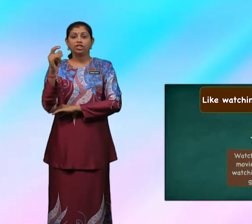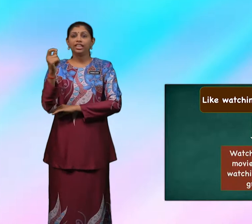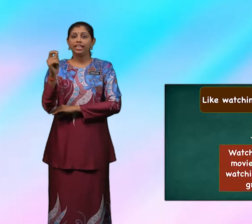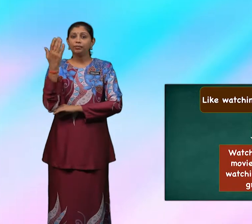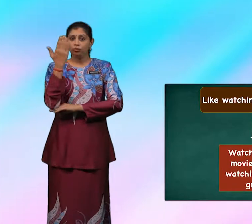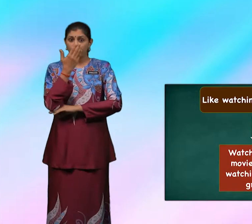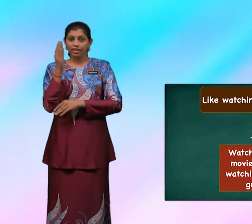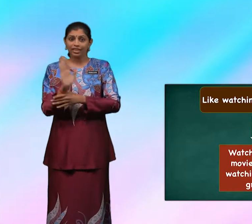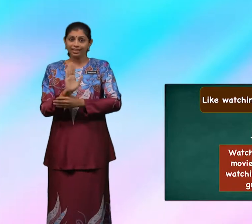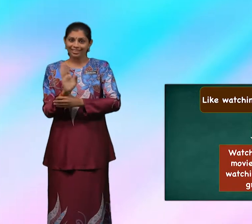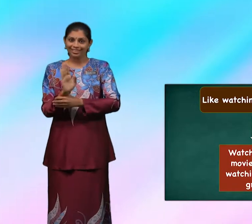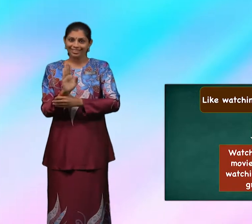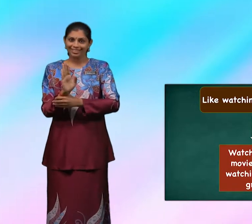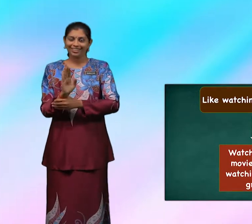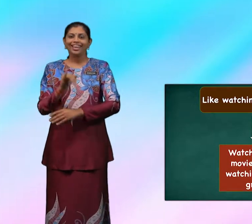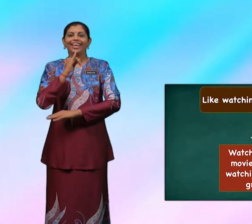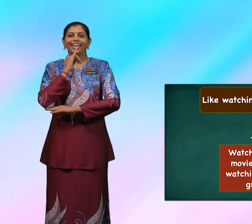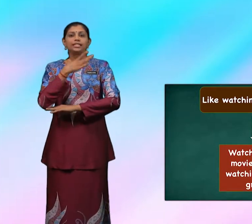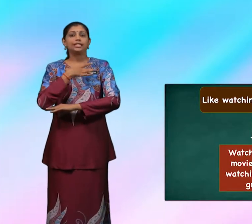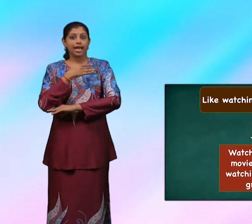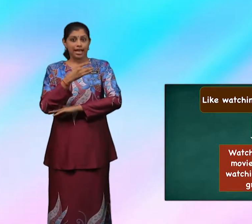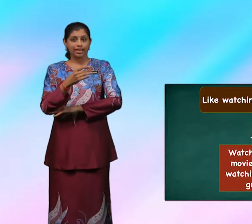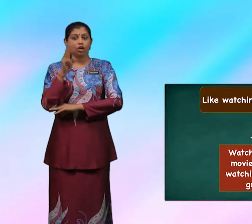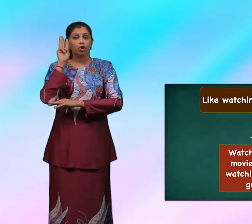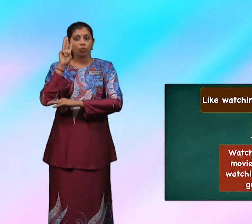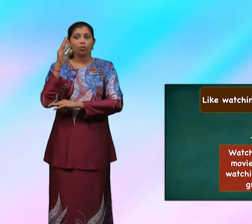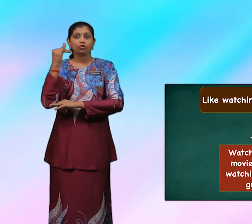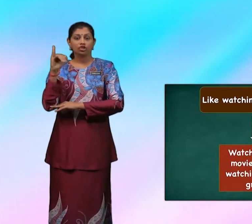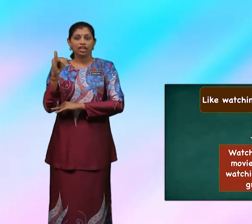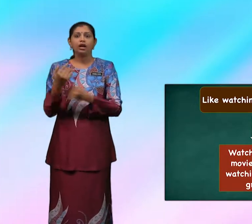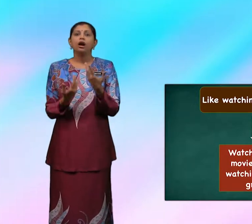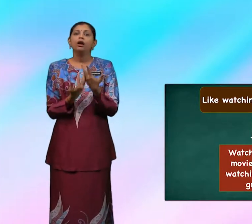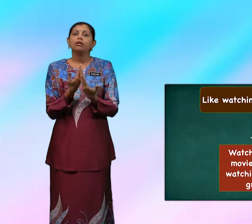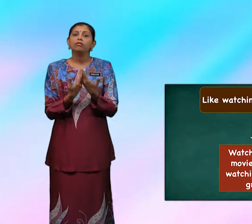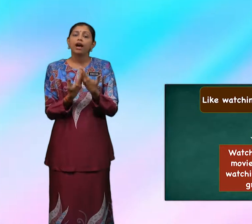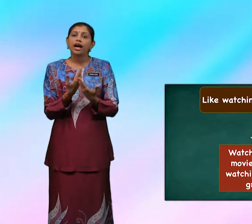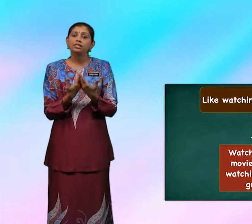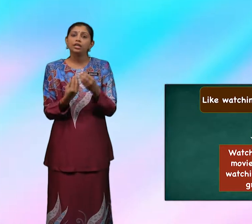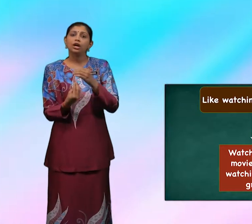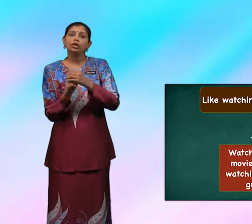Watching the movie is like watching grass